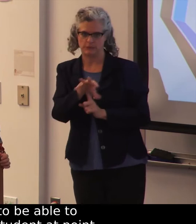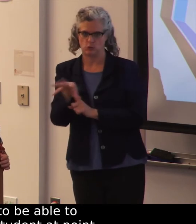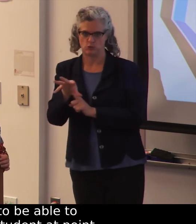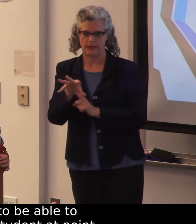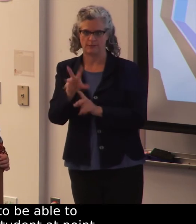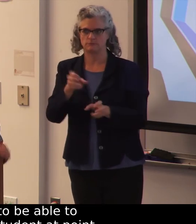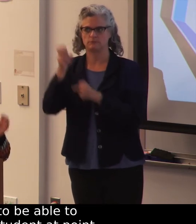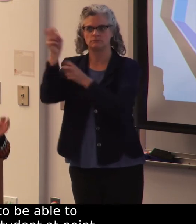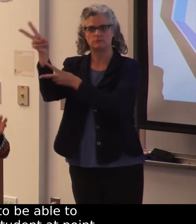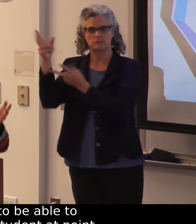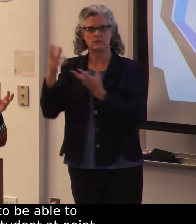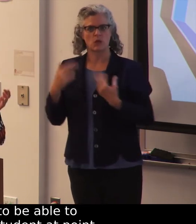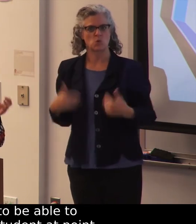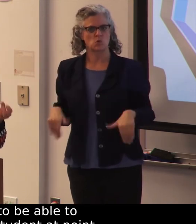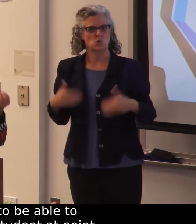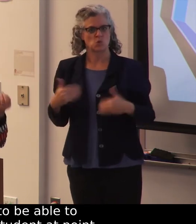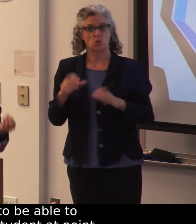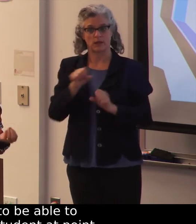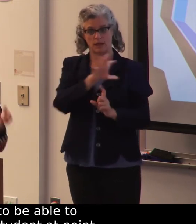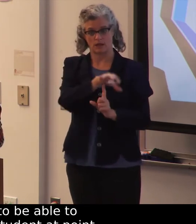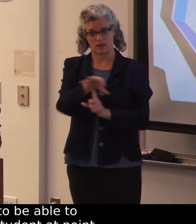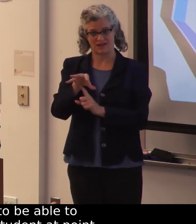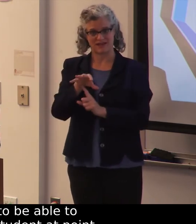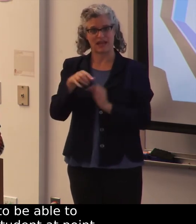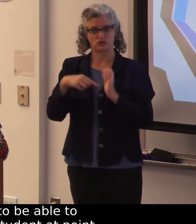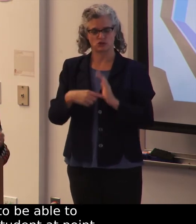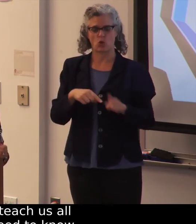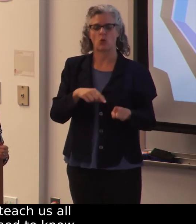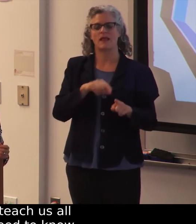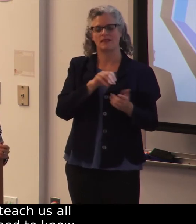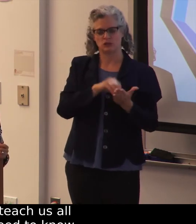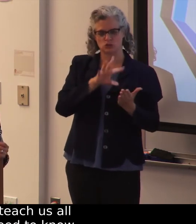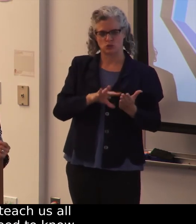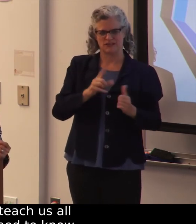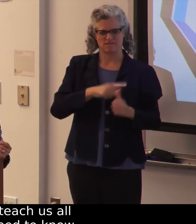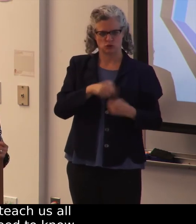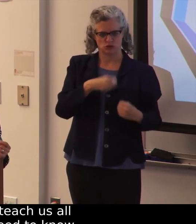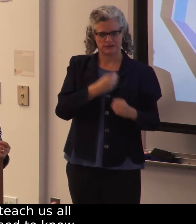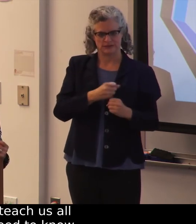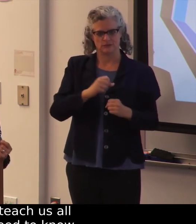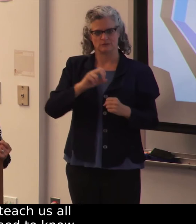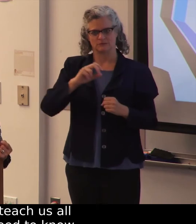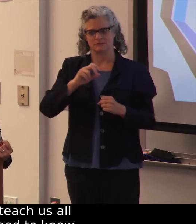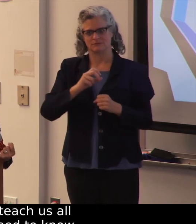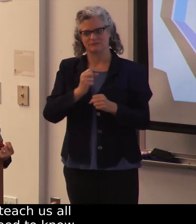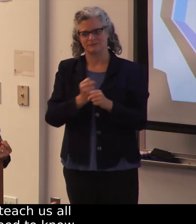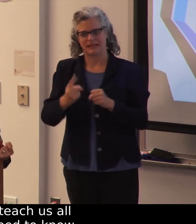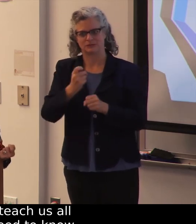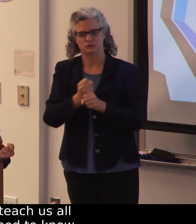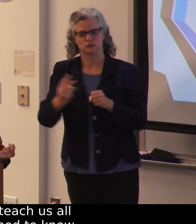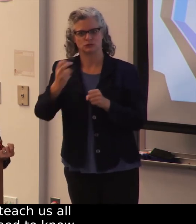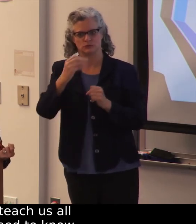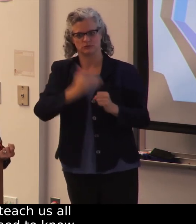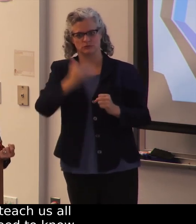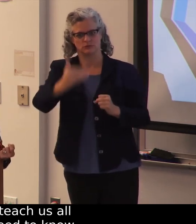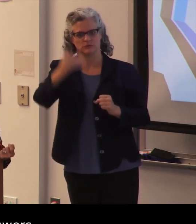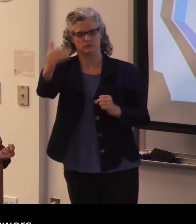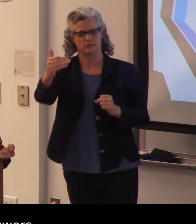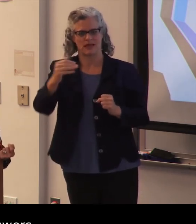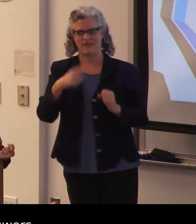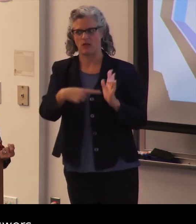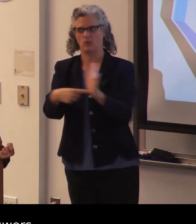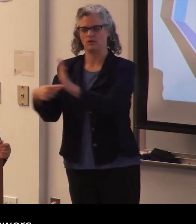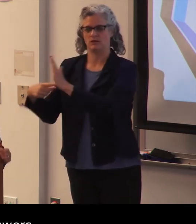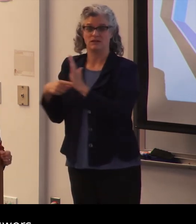of videoing students to be able to say, here's students at point A, at point B, at point C, because that will teach us all exactly what we need to know. We don't know the